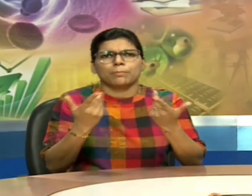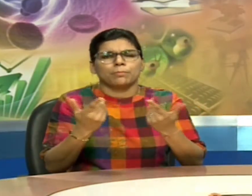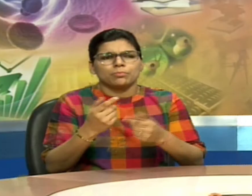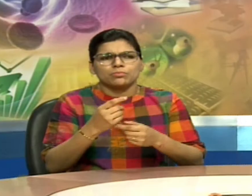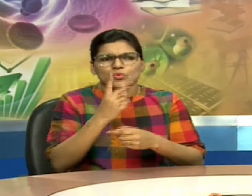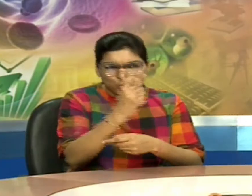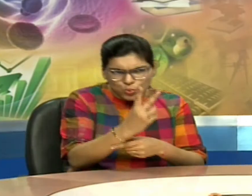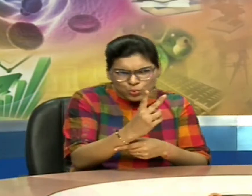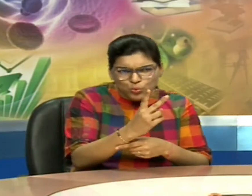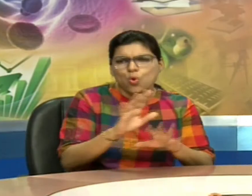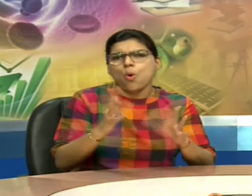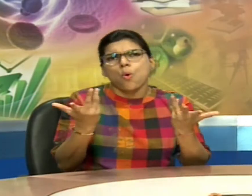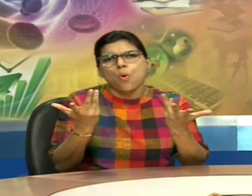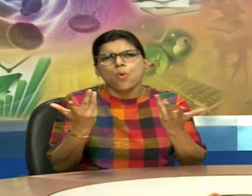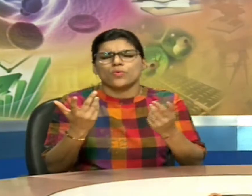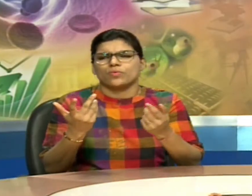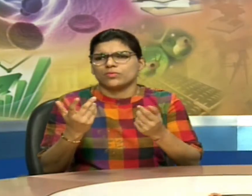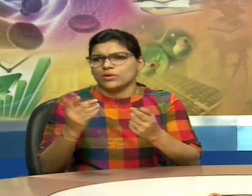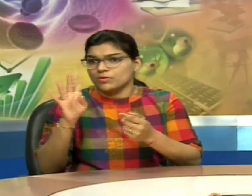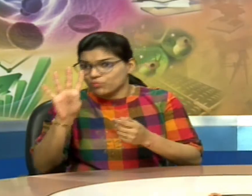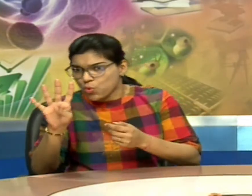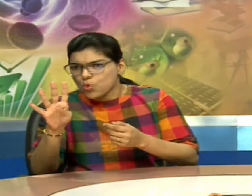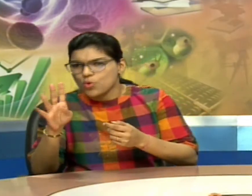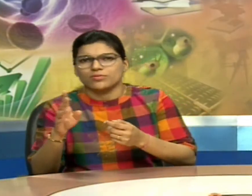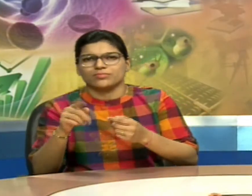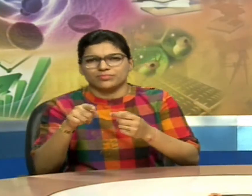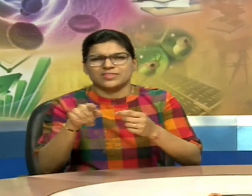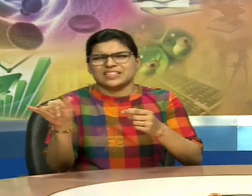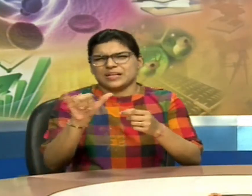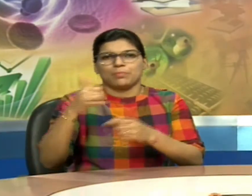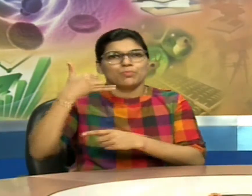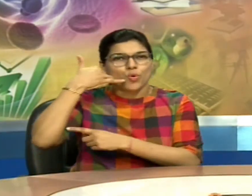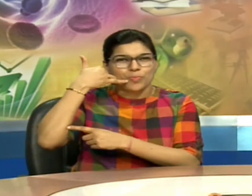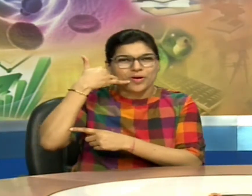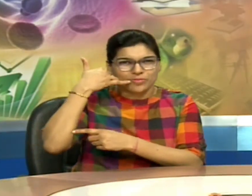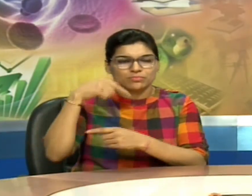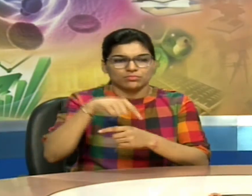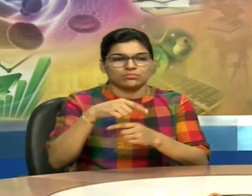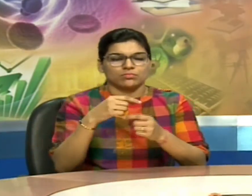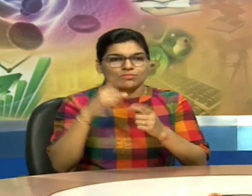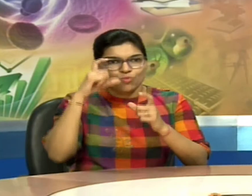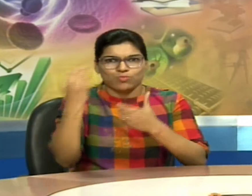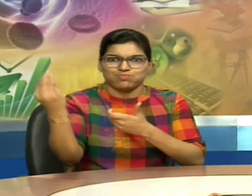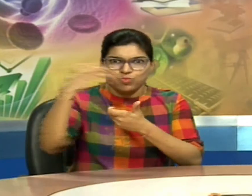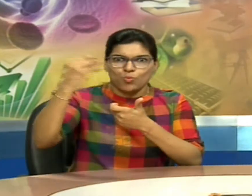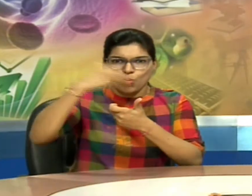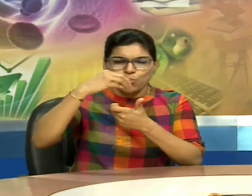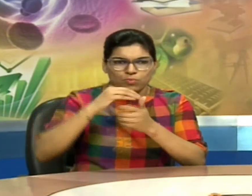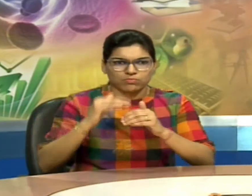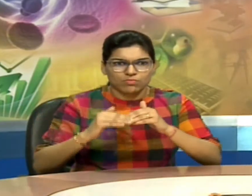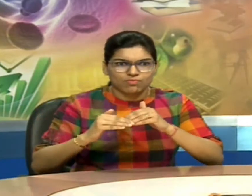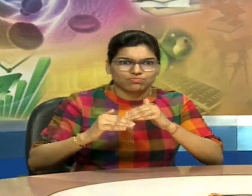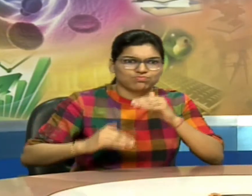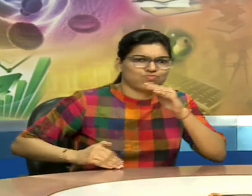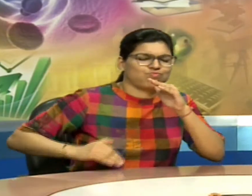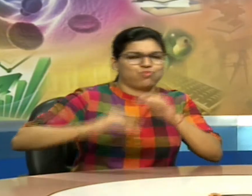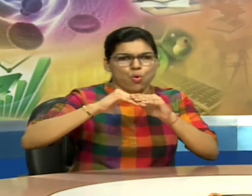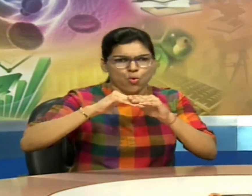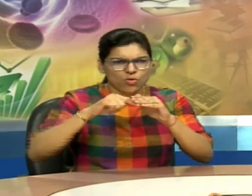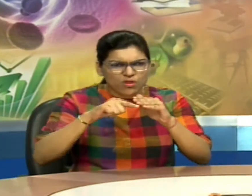Like we have different pen drives. One pen drive has less memory and the other pen drive has the higher memory or